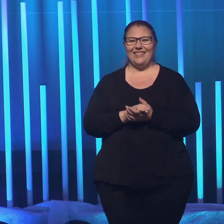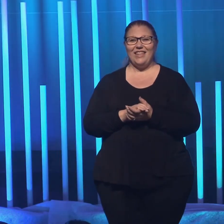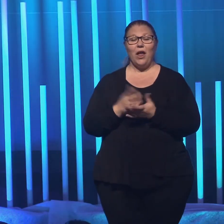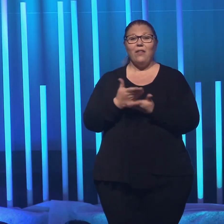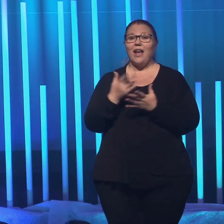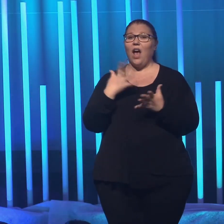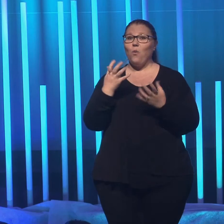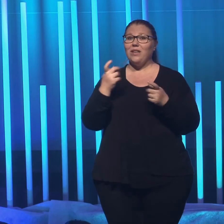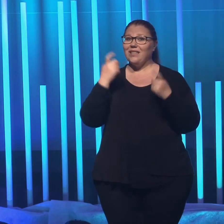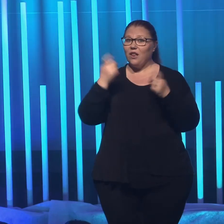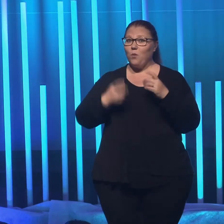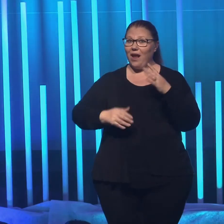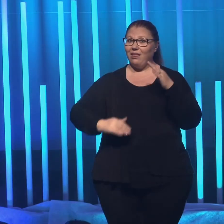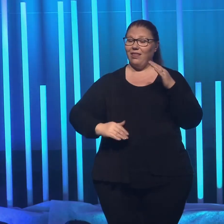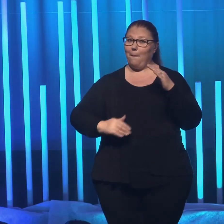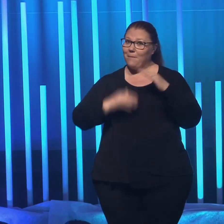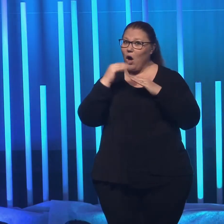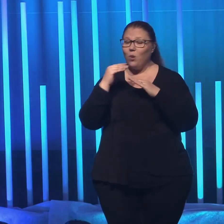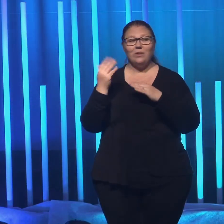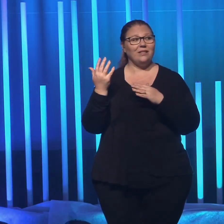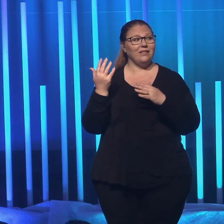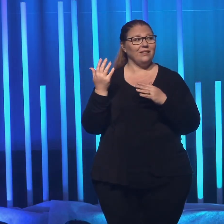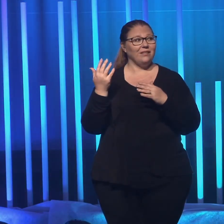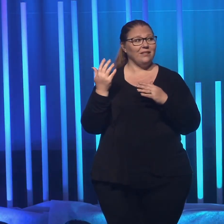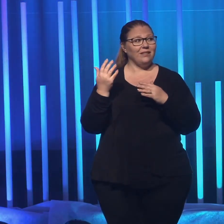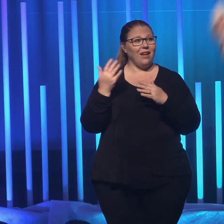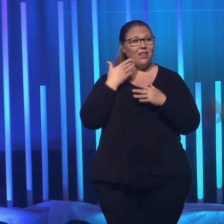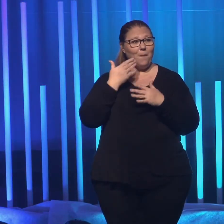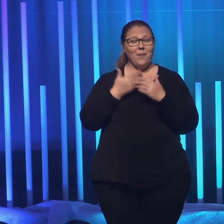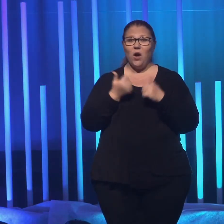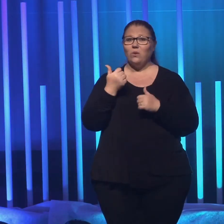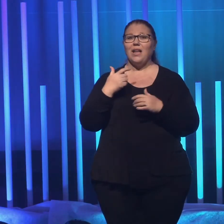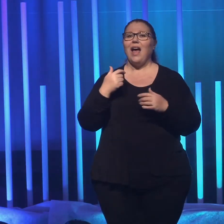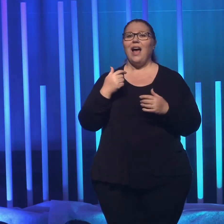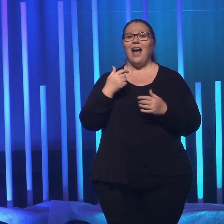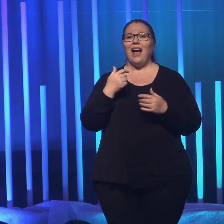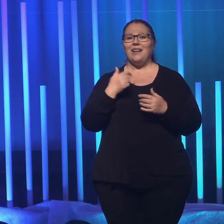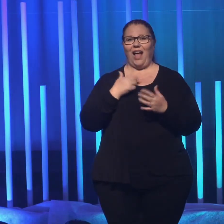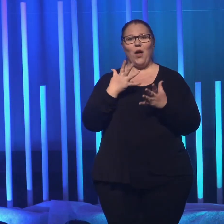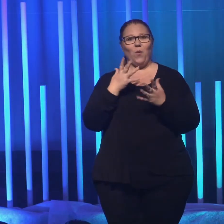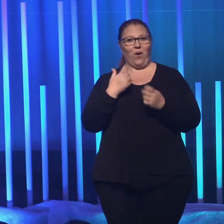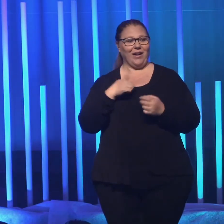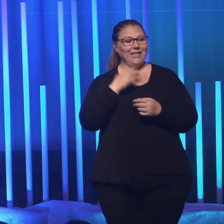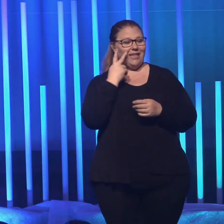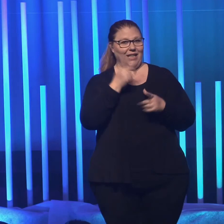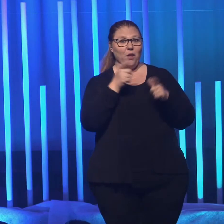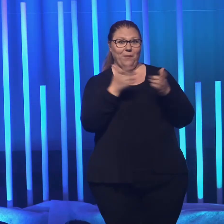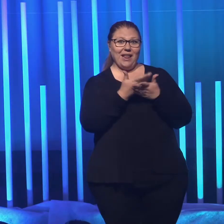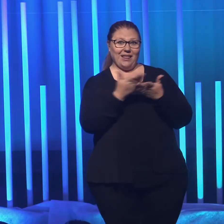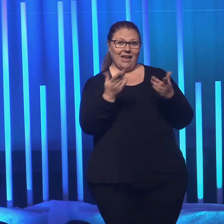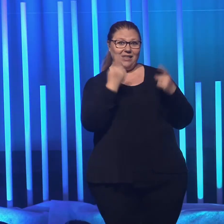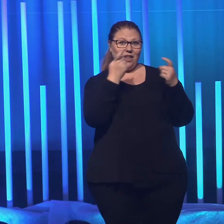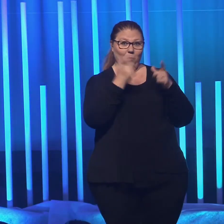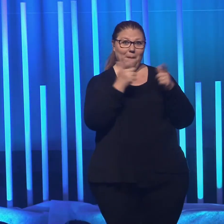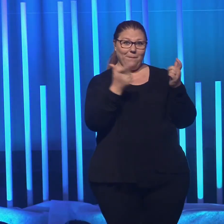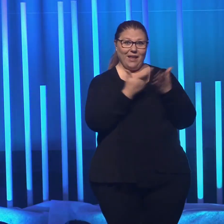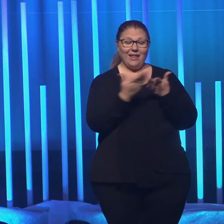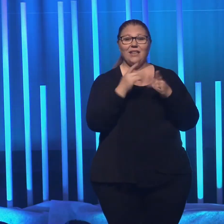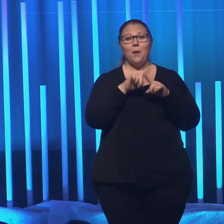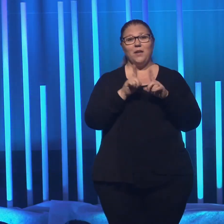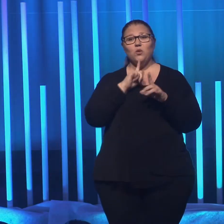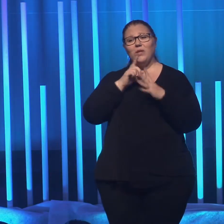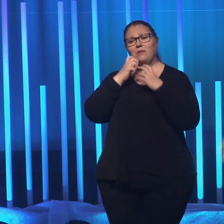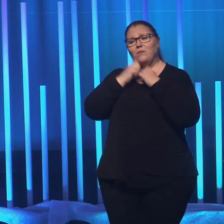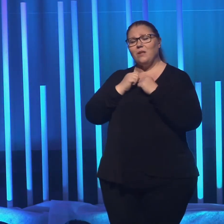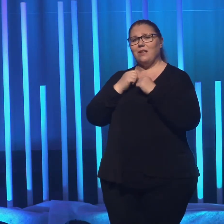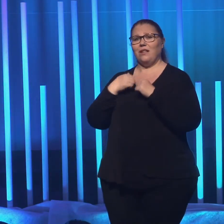the most, okay? I love that we can see big things and celebrate big things, but I think it's really meaningful that we celebrate